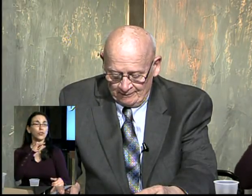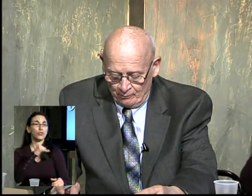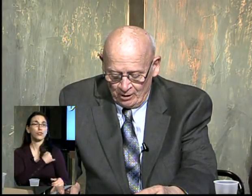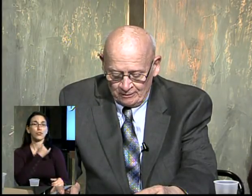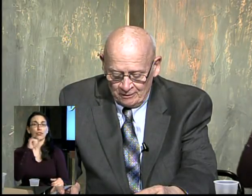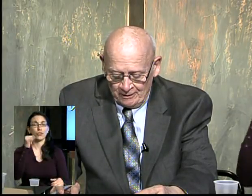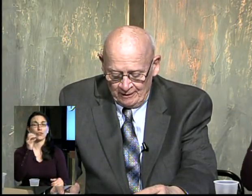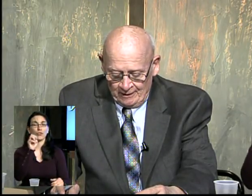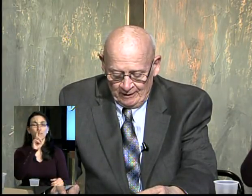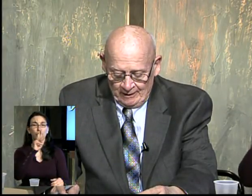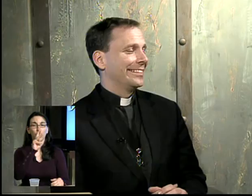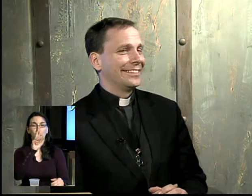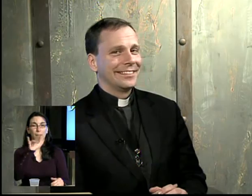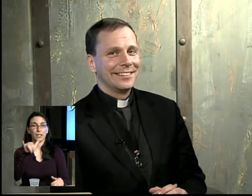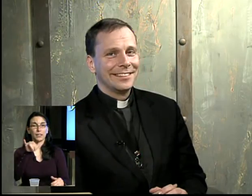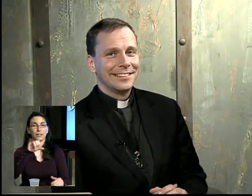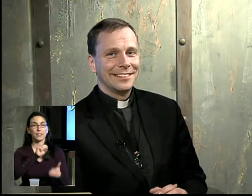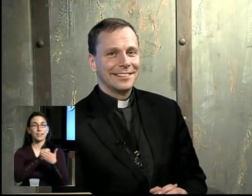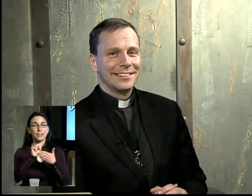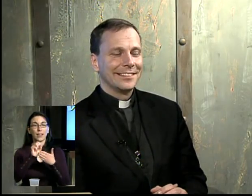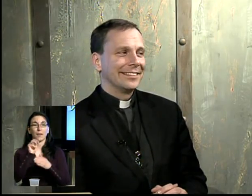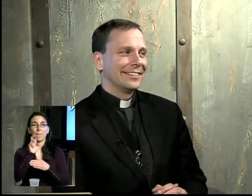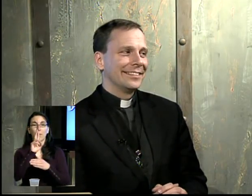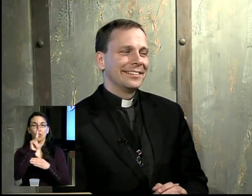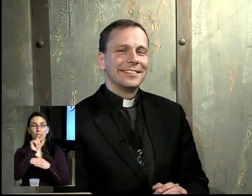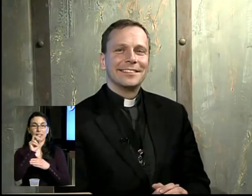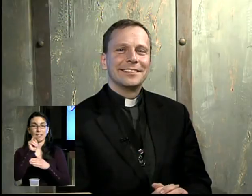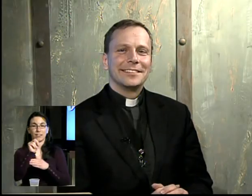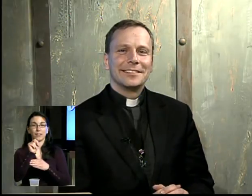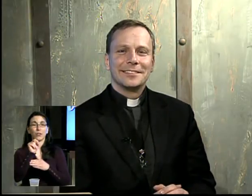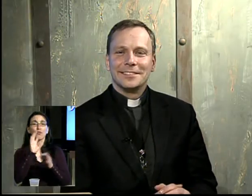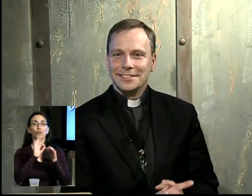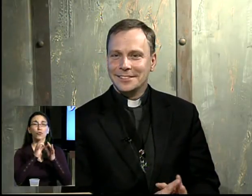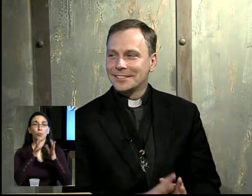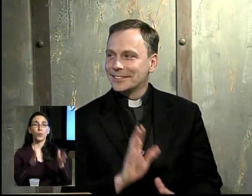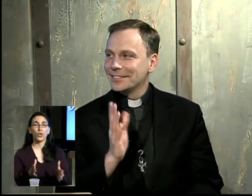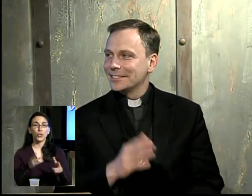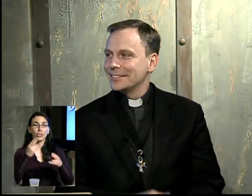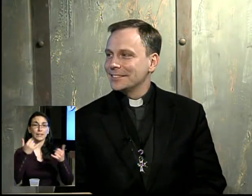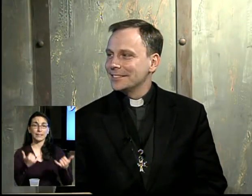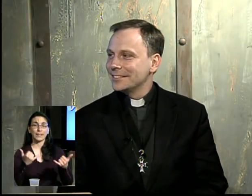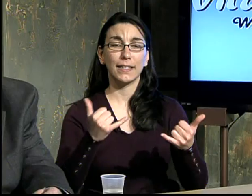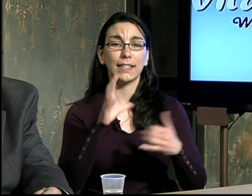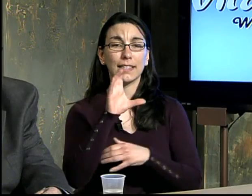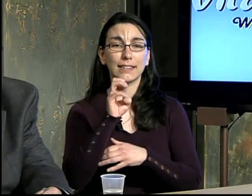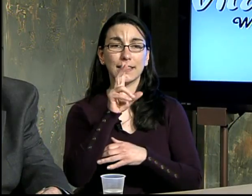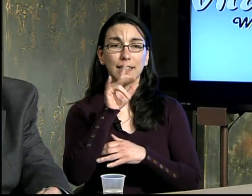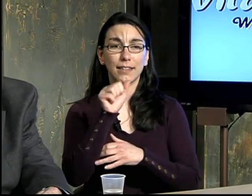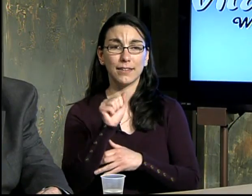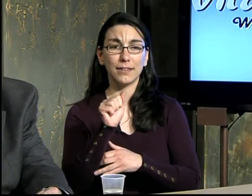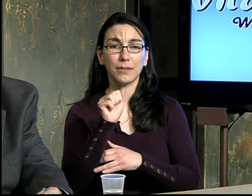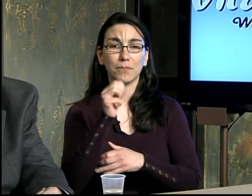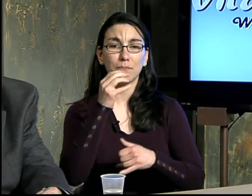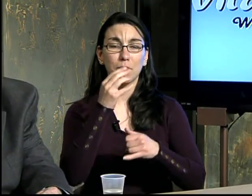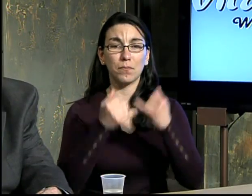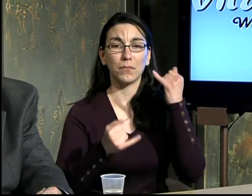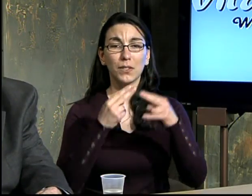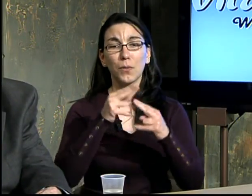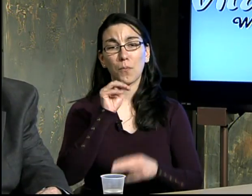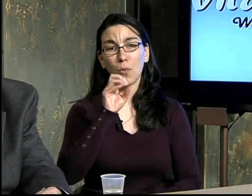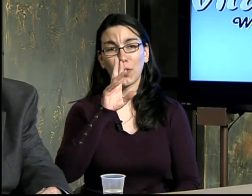Jeremy St.Martin, and our interpreter today, Celia Mojica. Welcome, both of